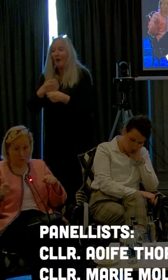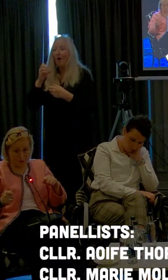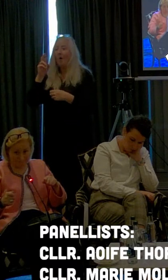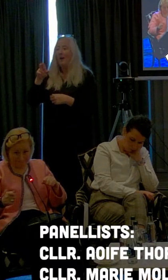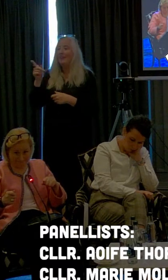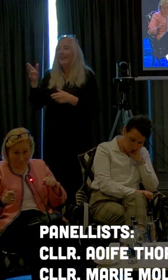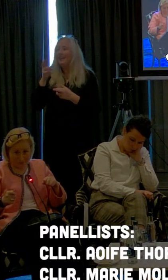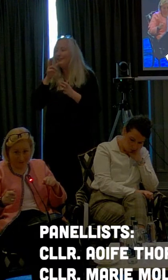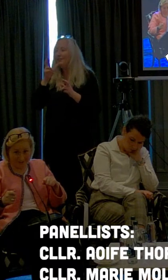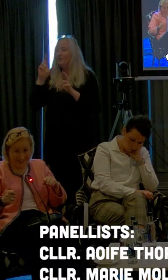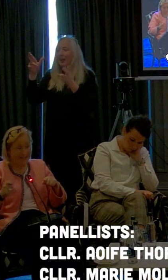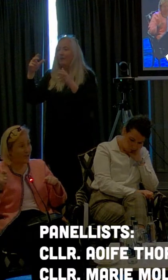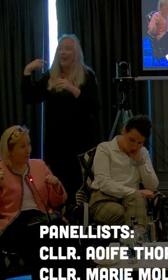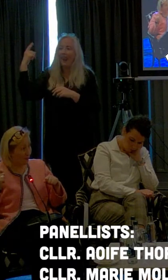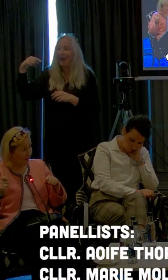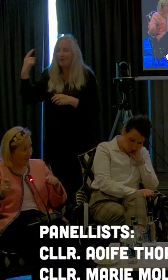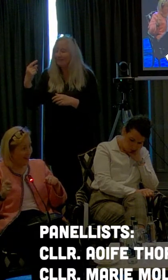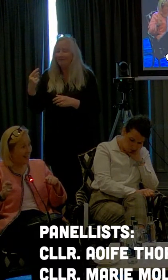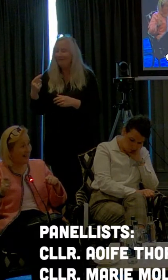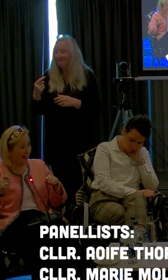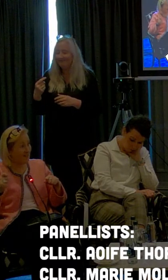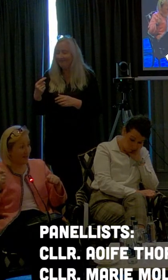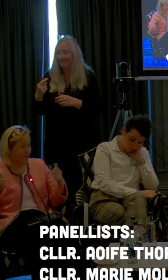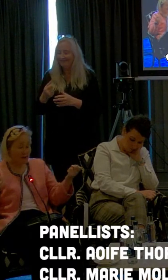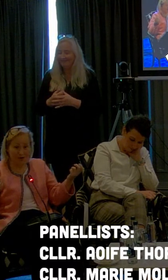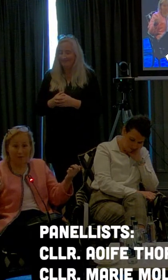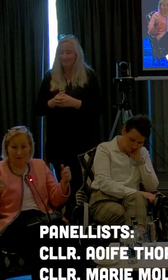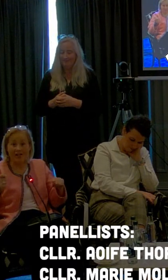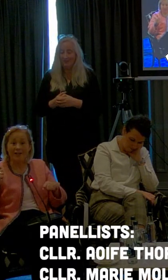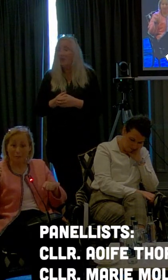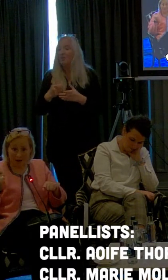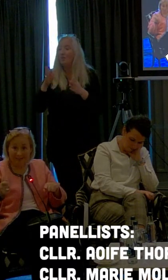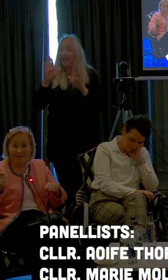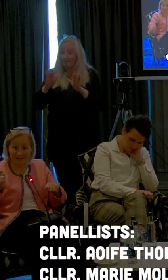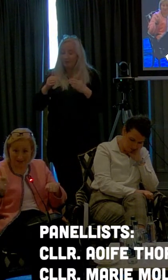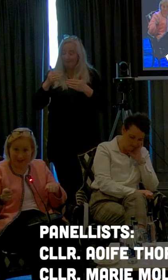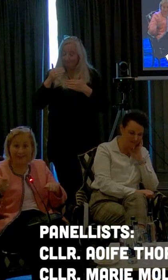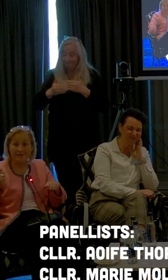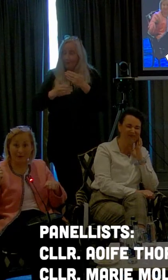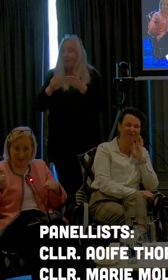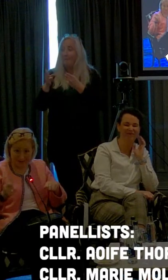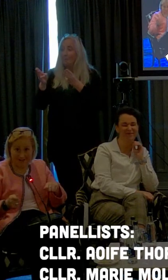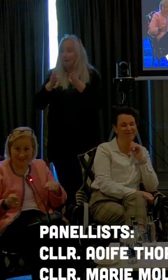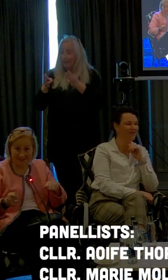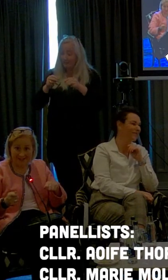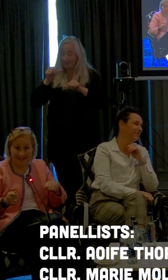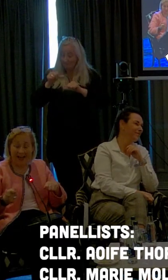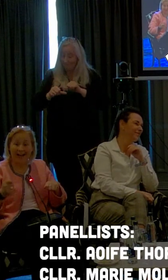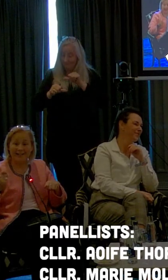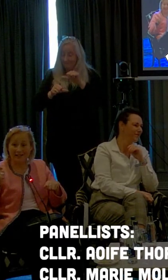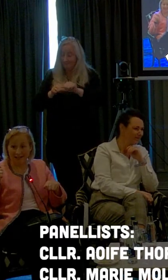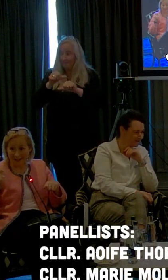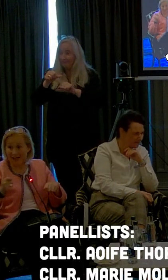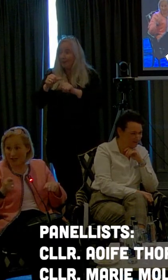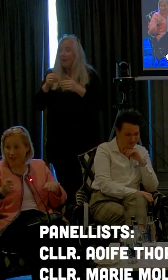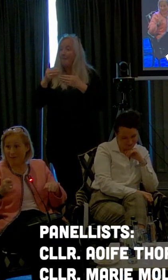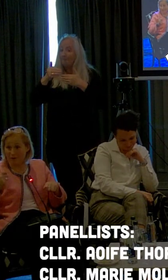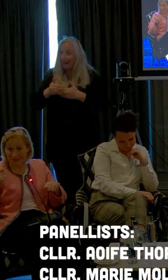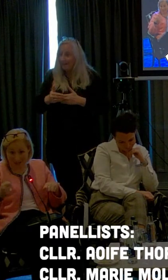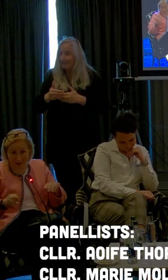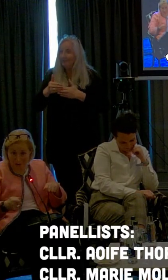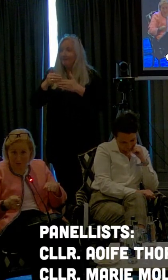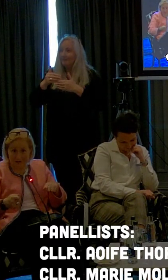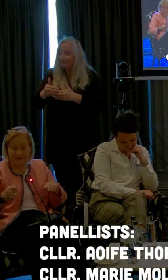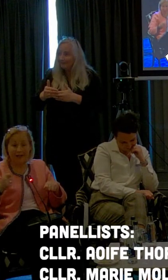You won't. OK, you just go hoarse. The process takes what it takes. And it is actually